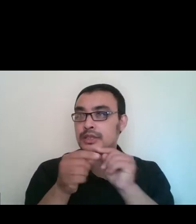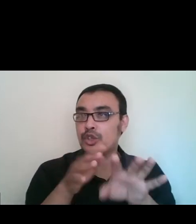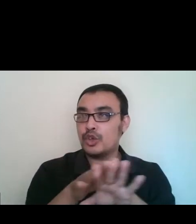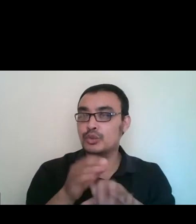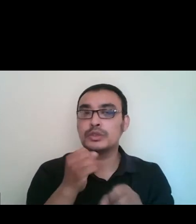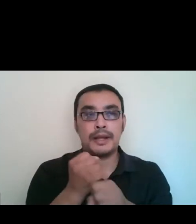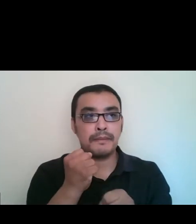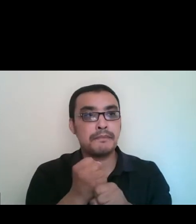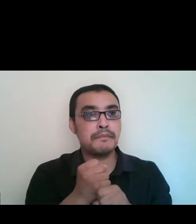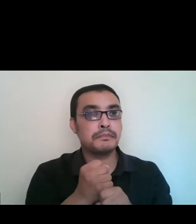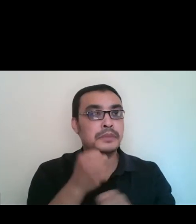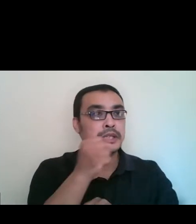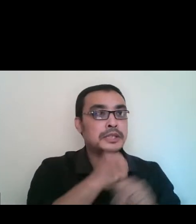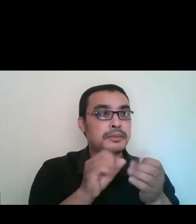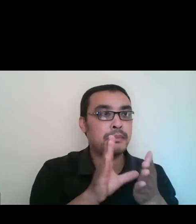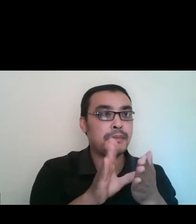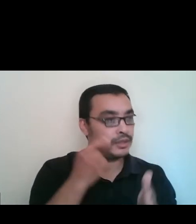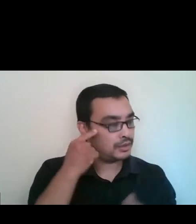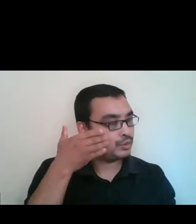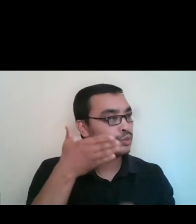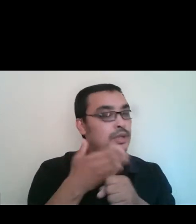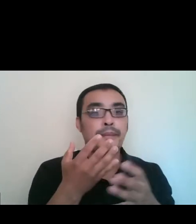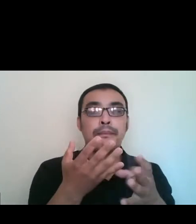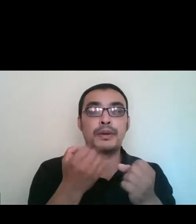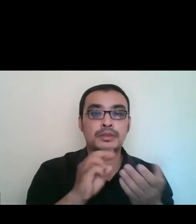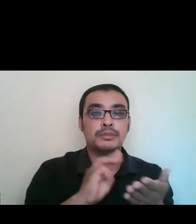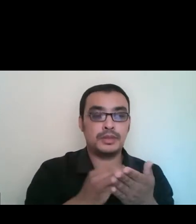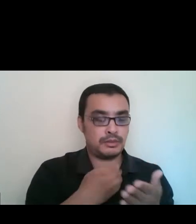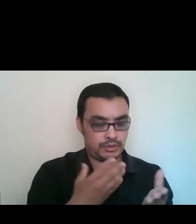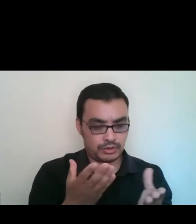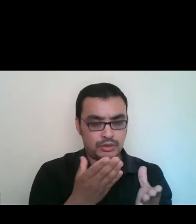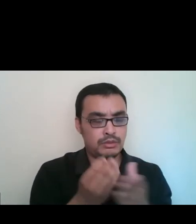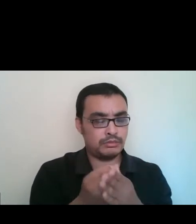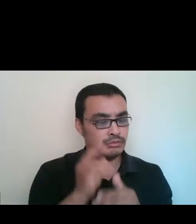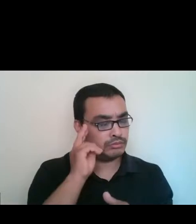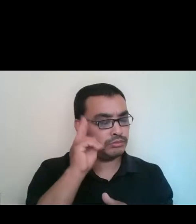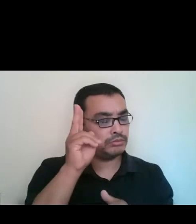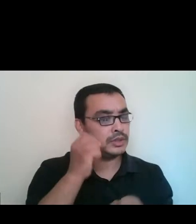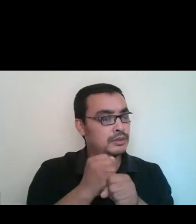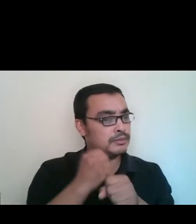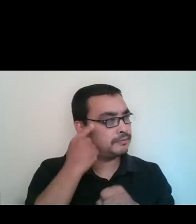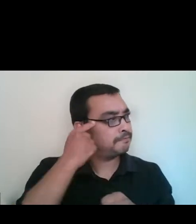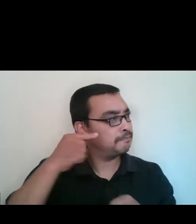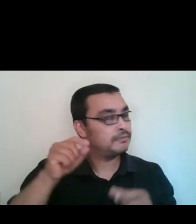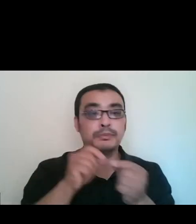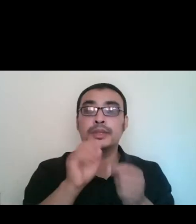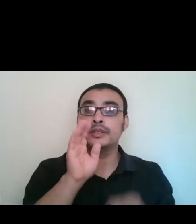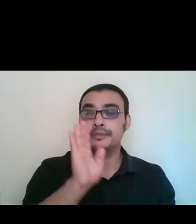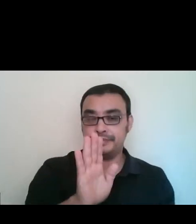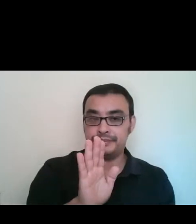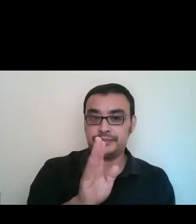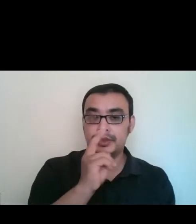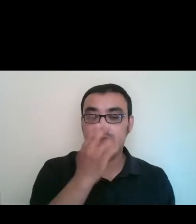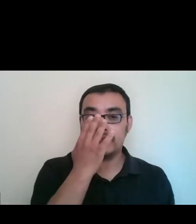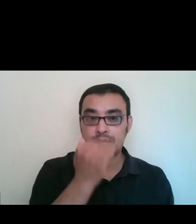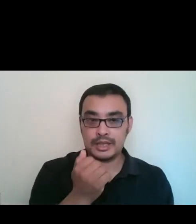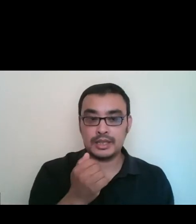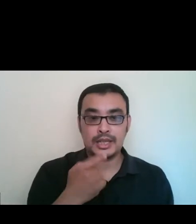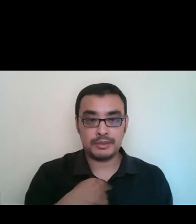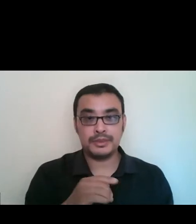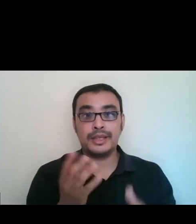goal which we all are dreaming together, which we all are visioning together. And we as Ekta